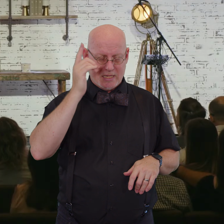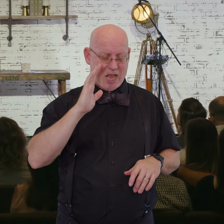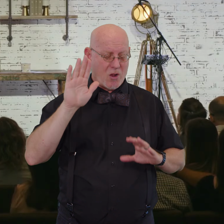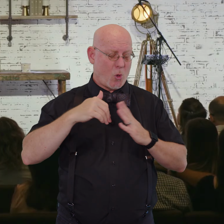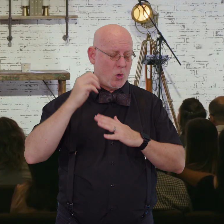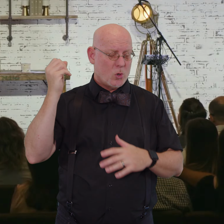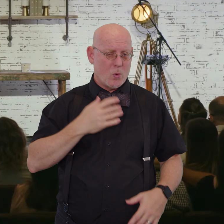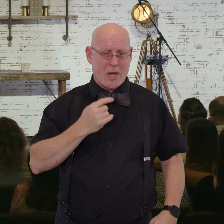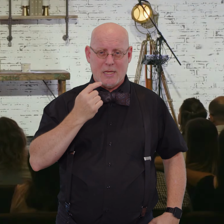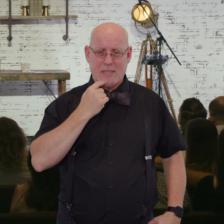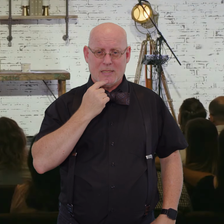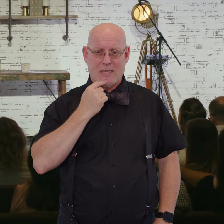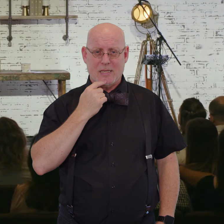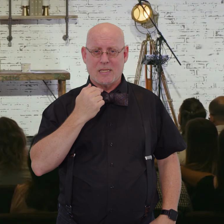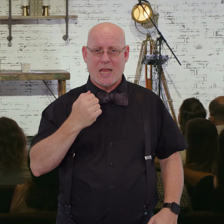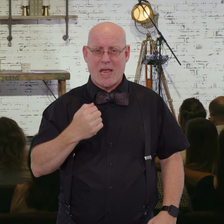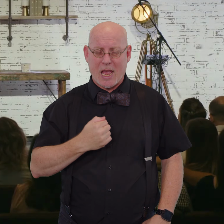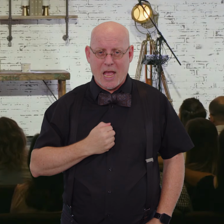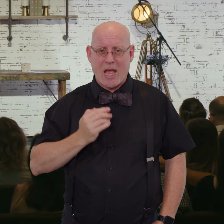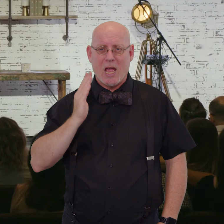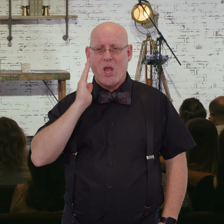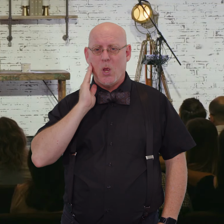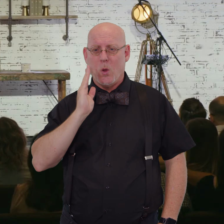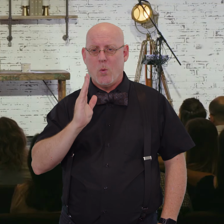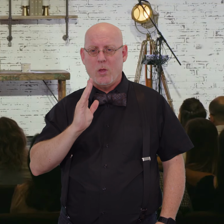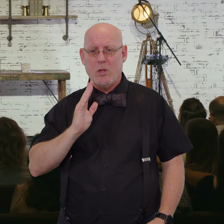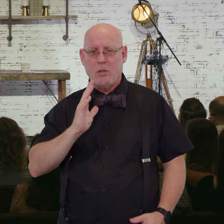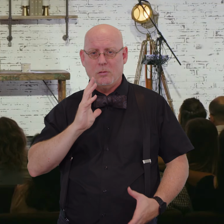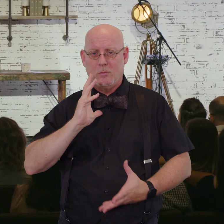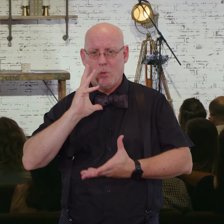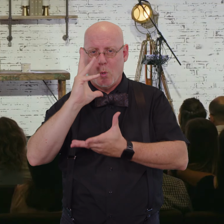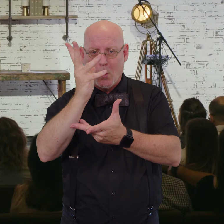and the Lord of all grace says I will